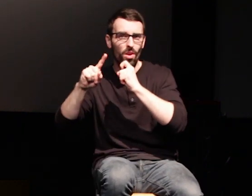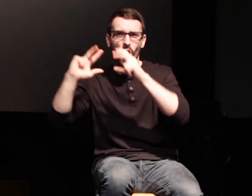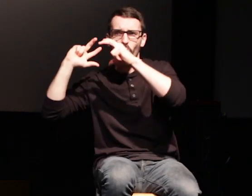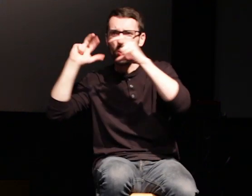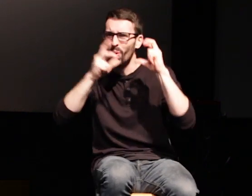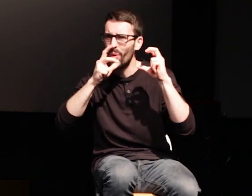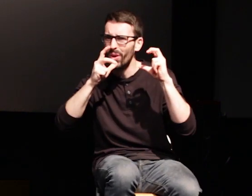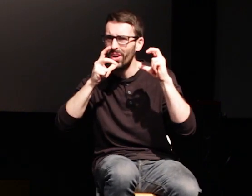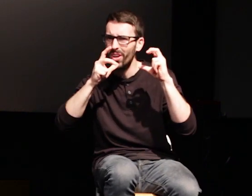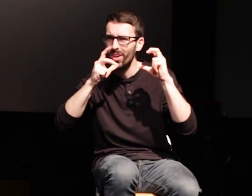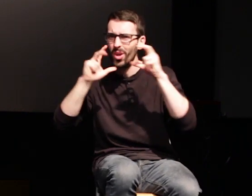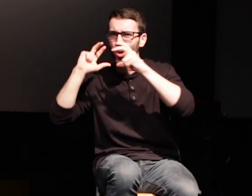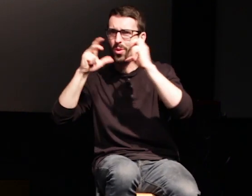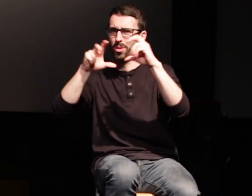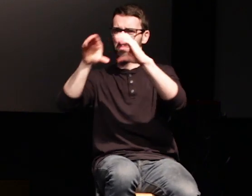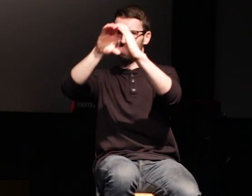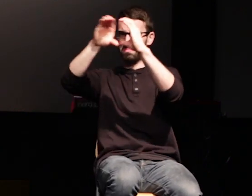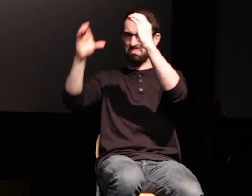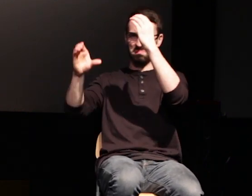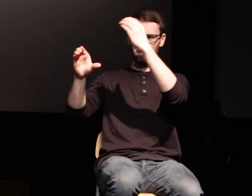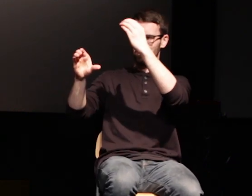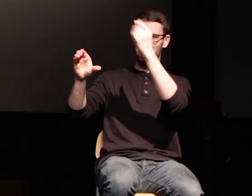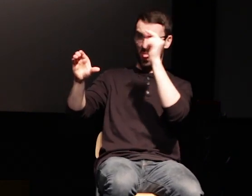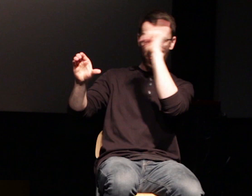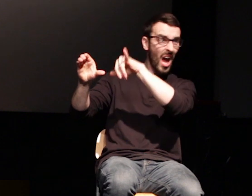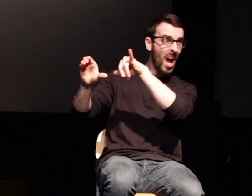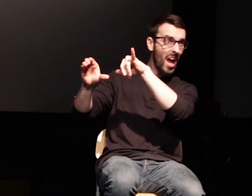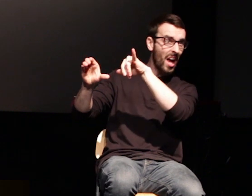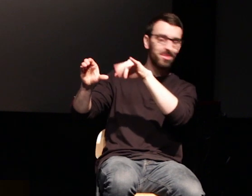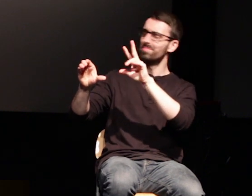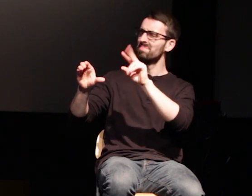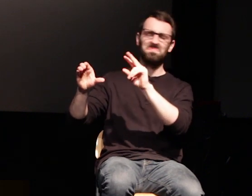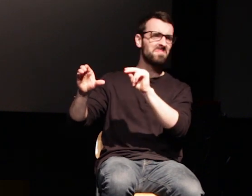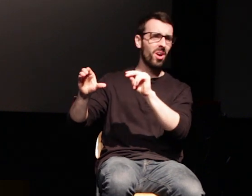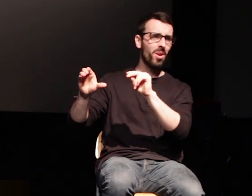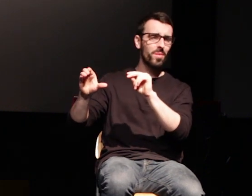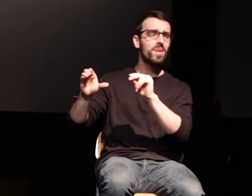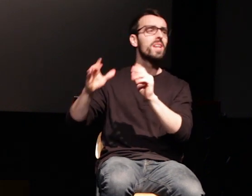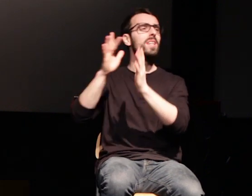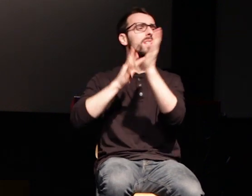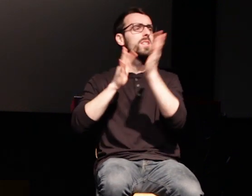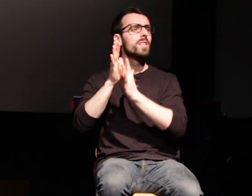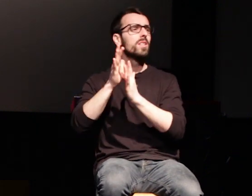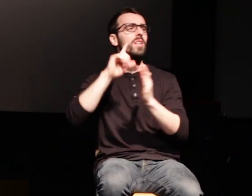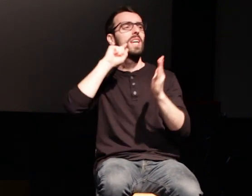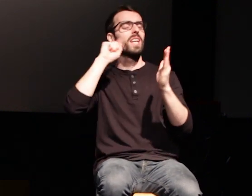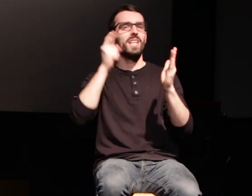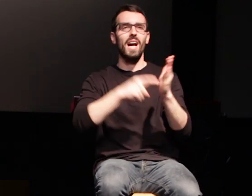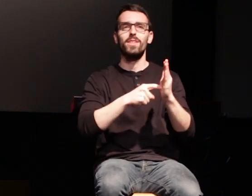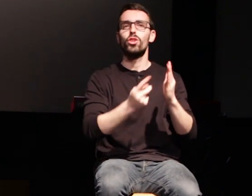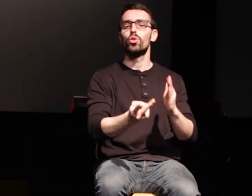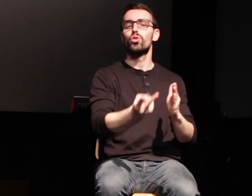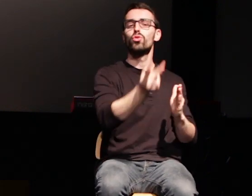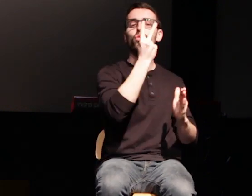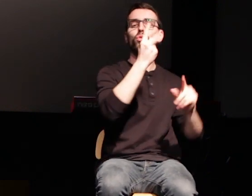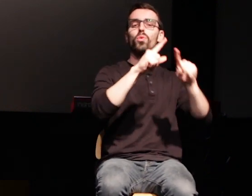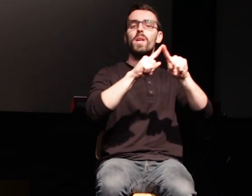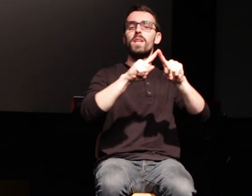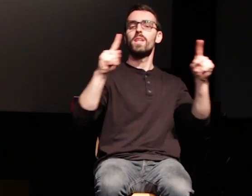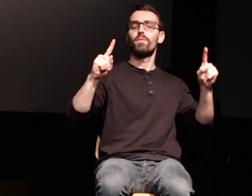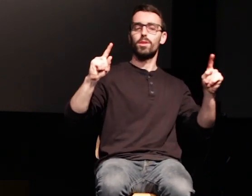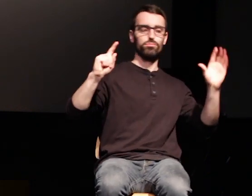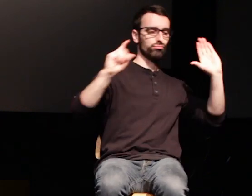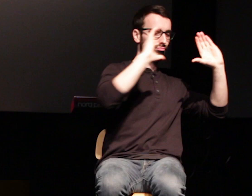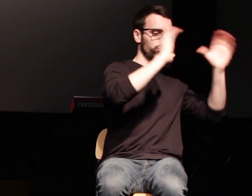thing, here's what's really important for us to understand, is Jesus is acknowledging that there's two different types, two different groups